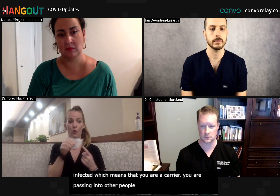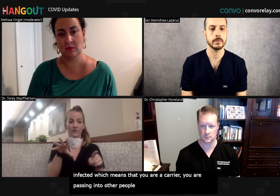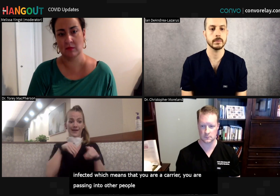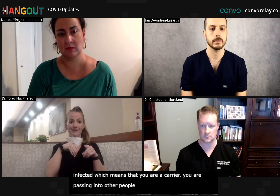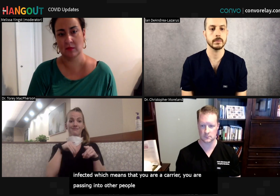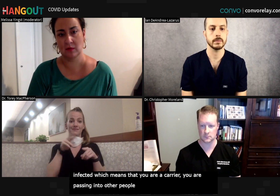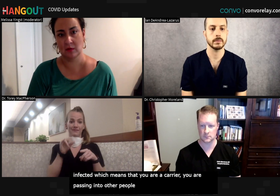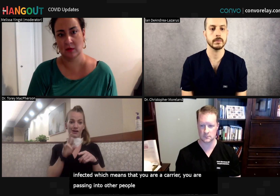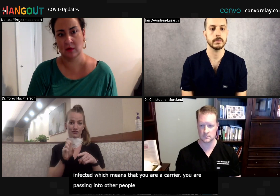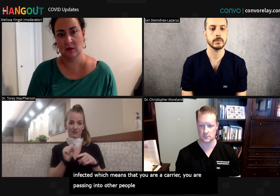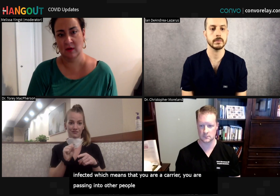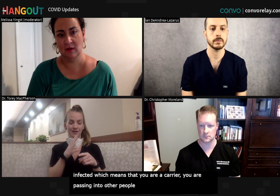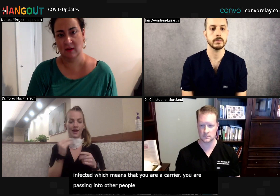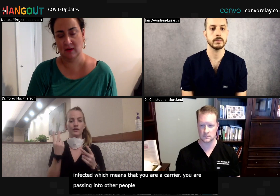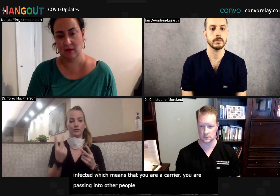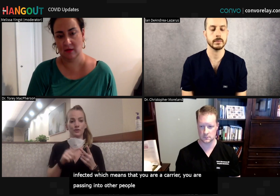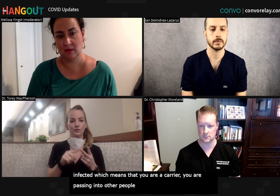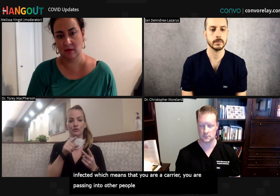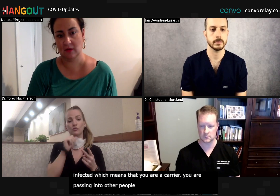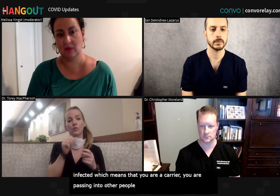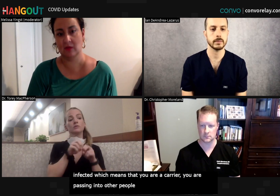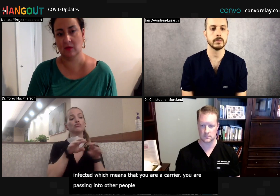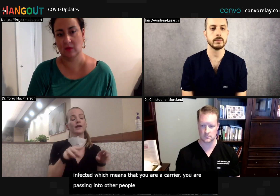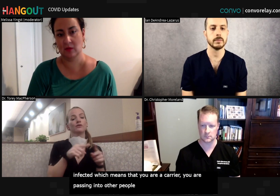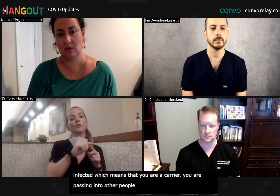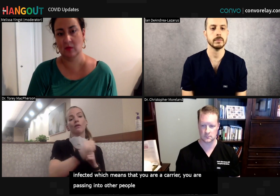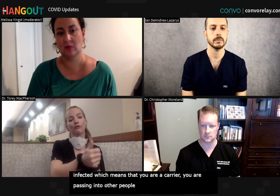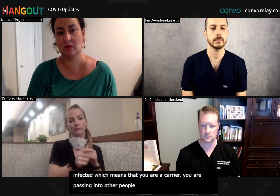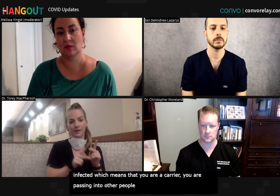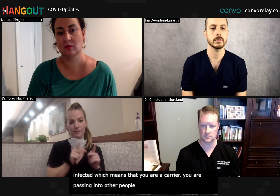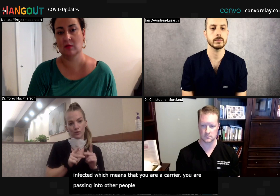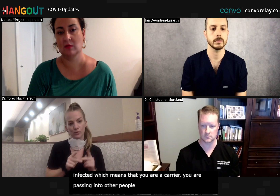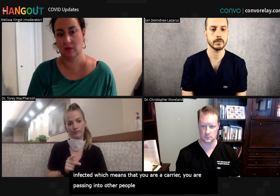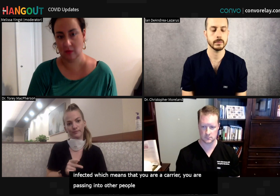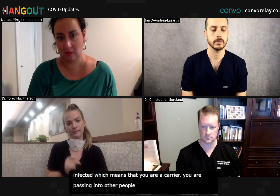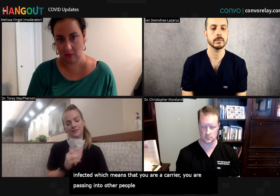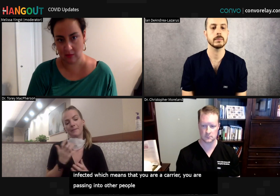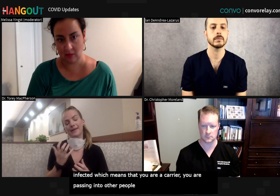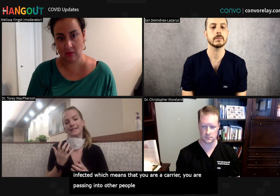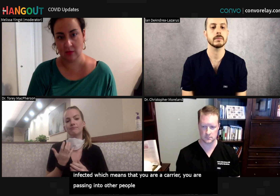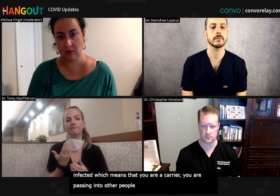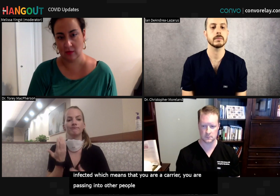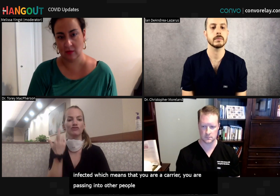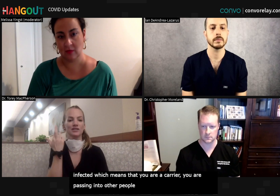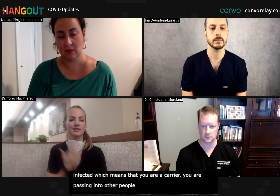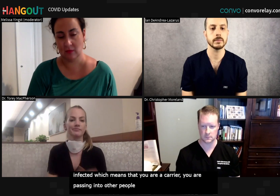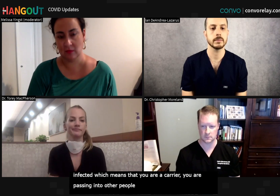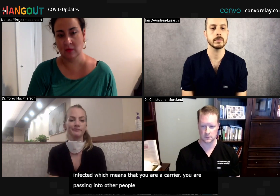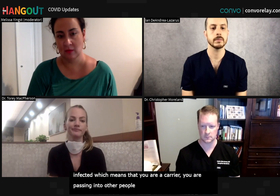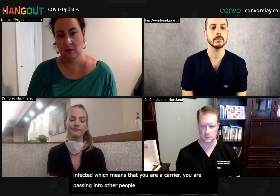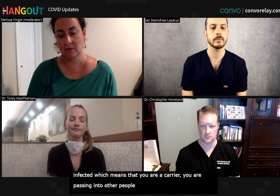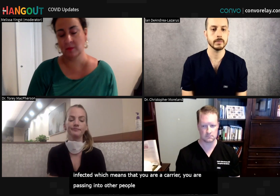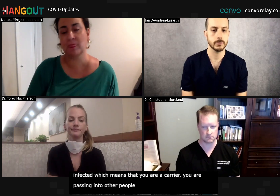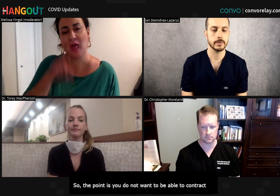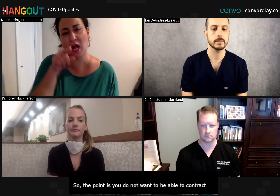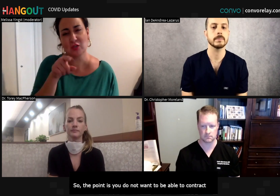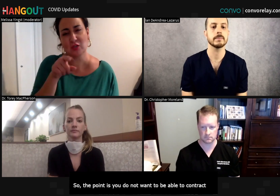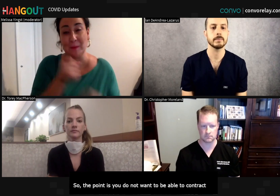it was. So the point is that you don't want to be able to contract the virus and be a carrier and spread it to